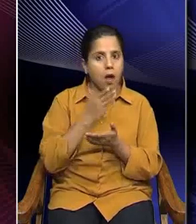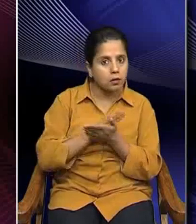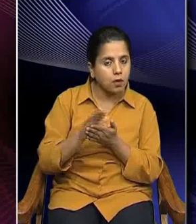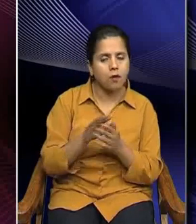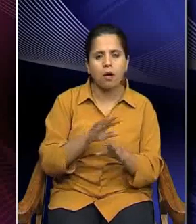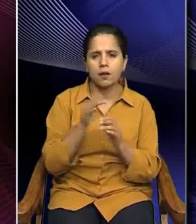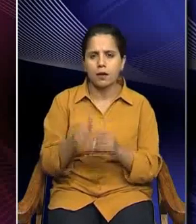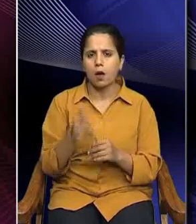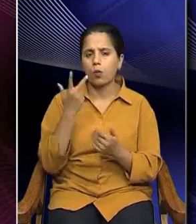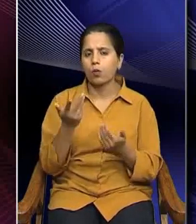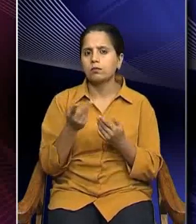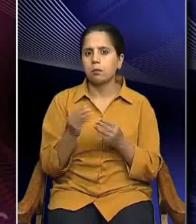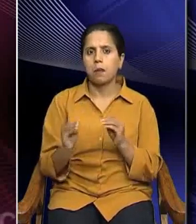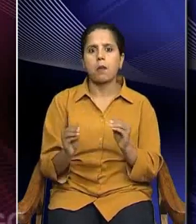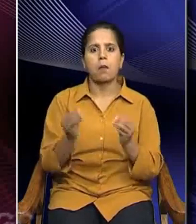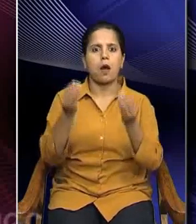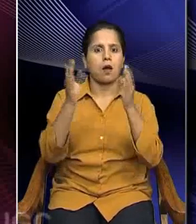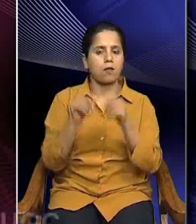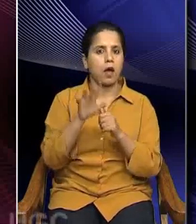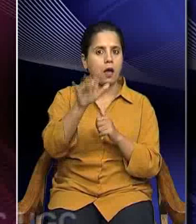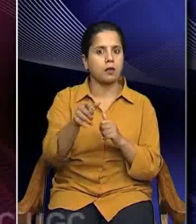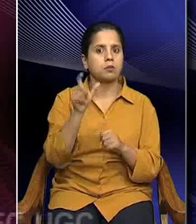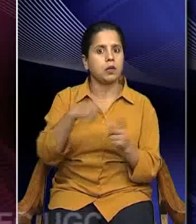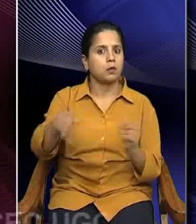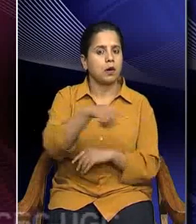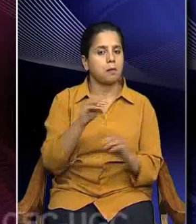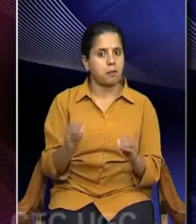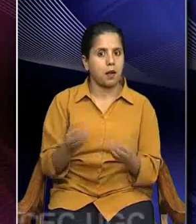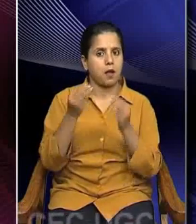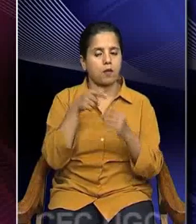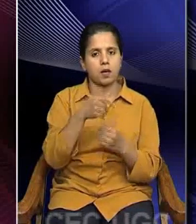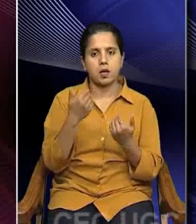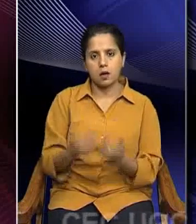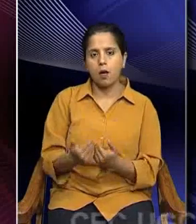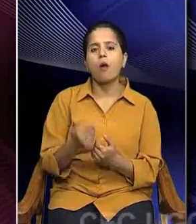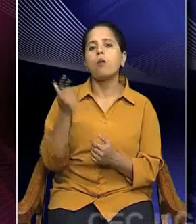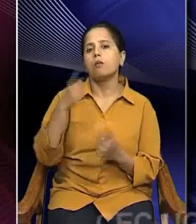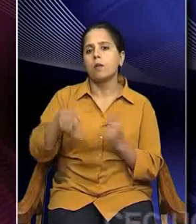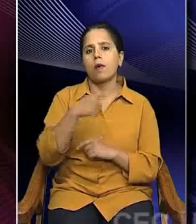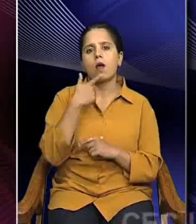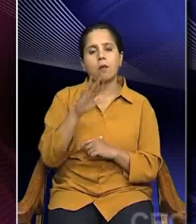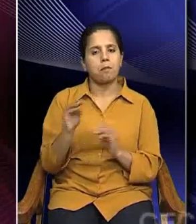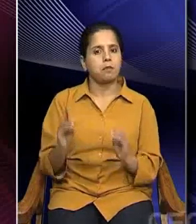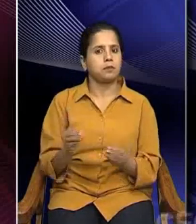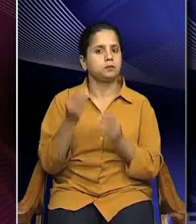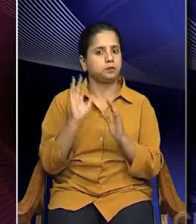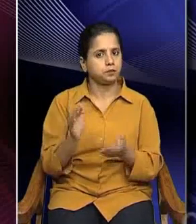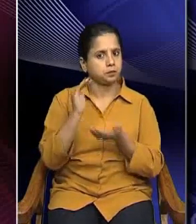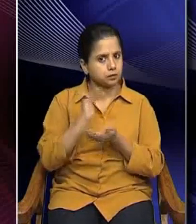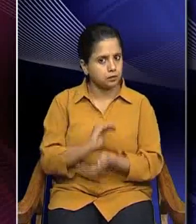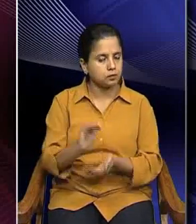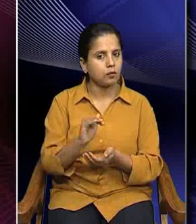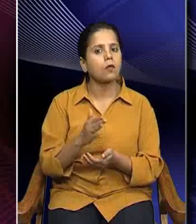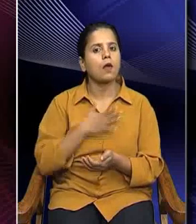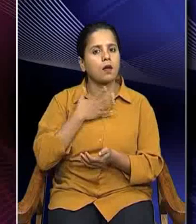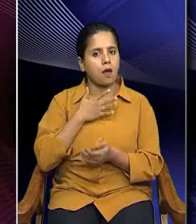these facilities improved access in the common population, it allowed the improvement in infant and child survival